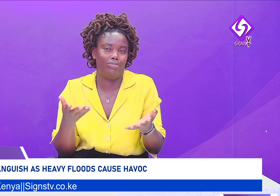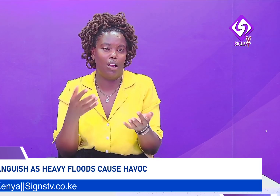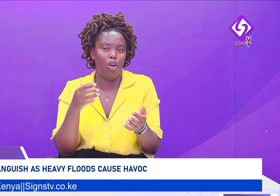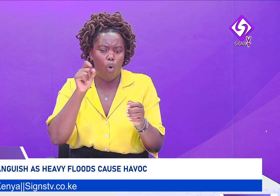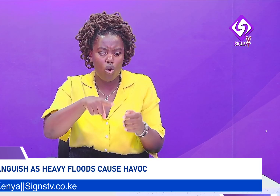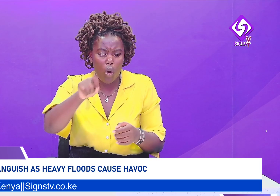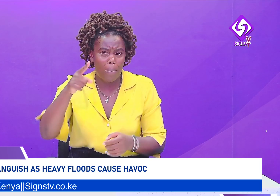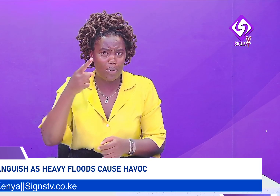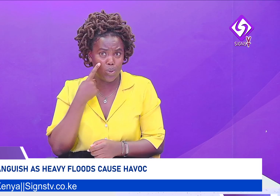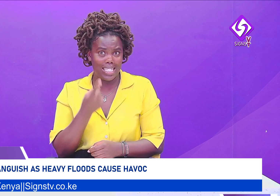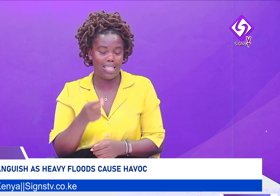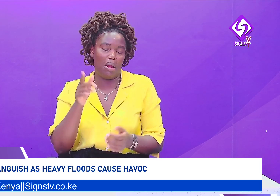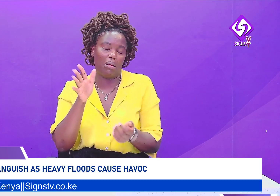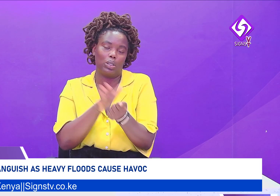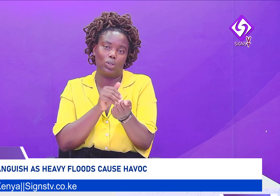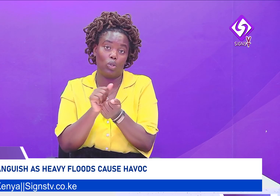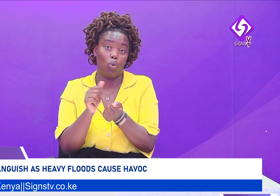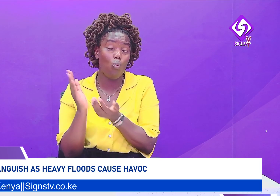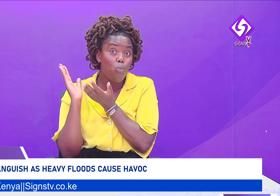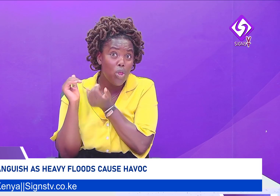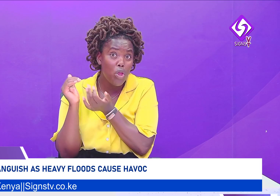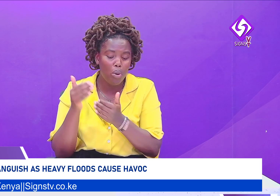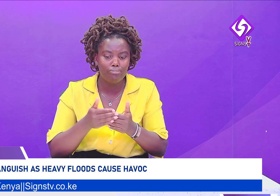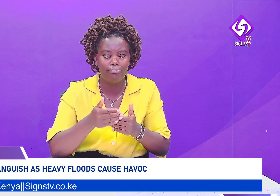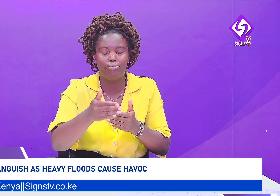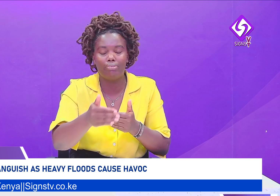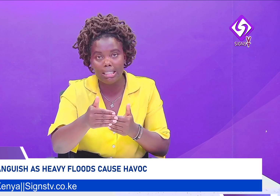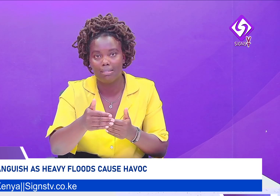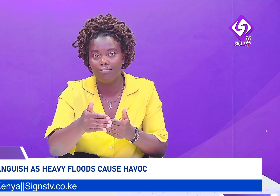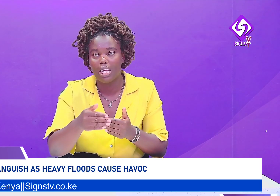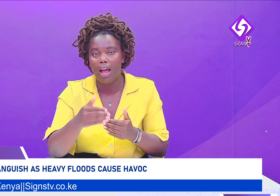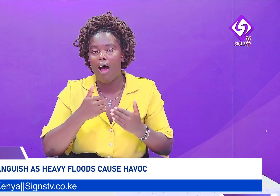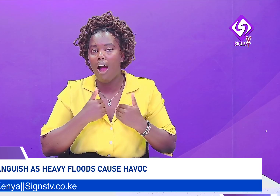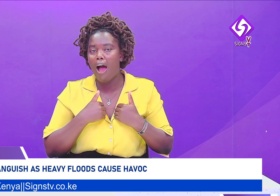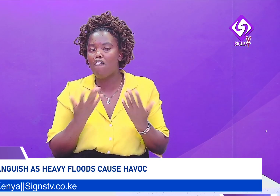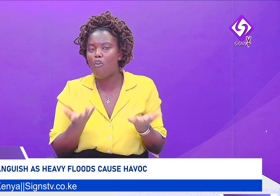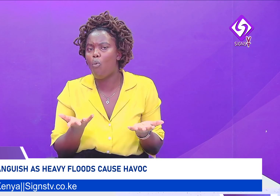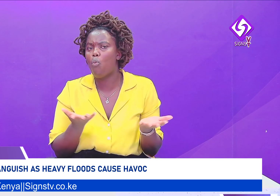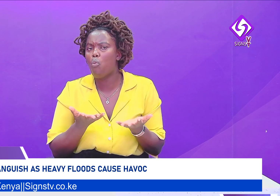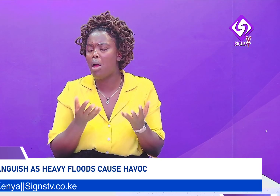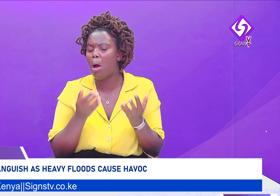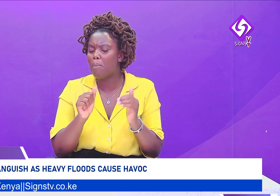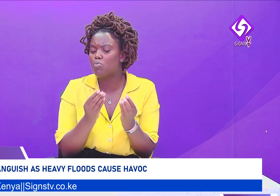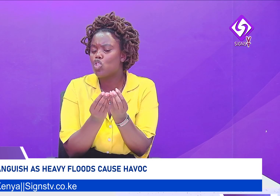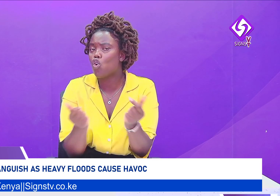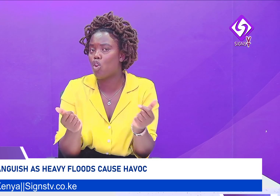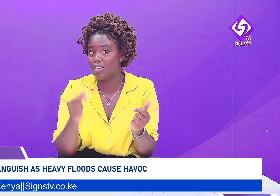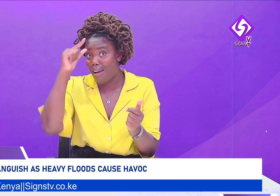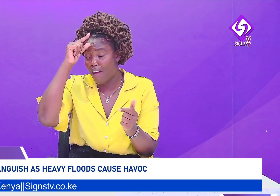crops. As you have seen from our news clip that has just been played previously, and we hope that